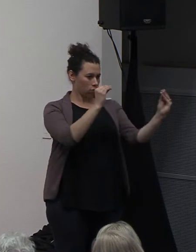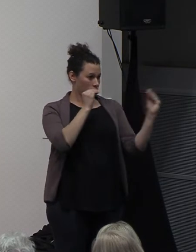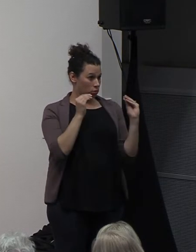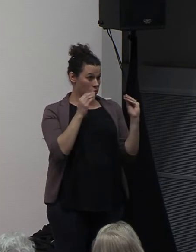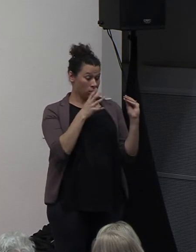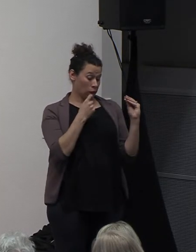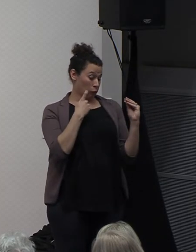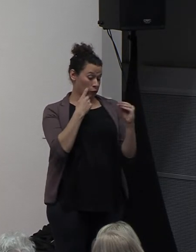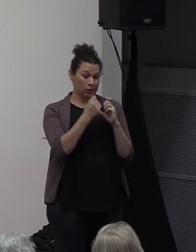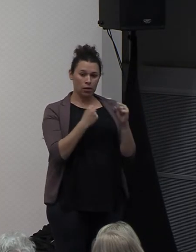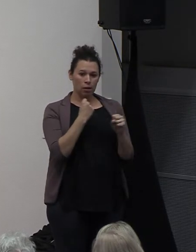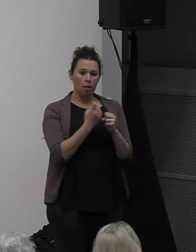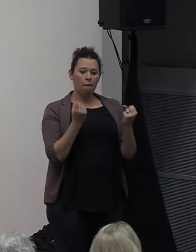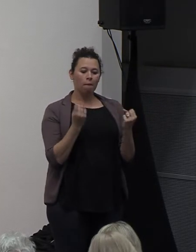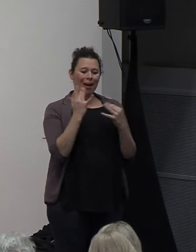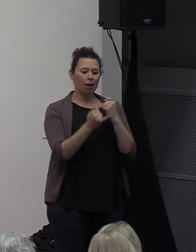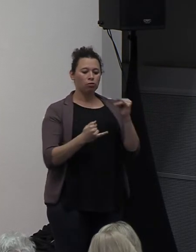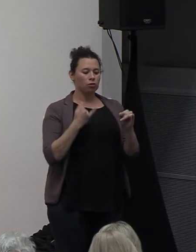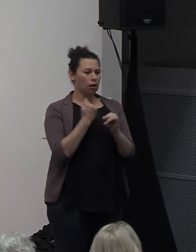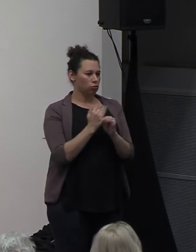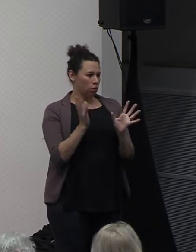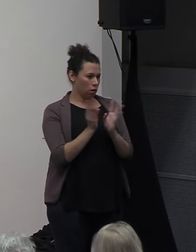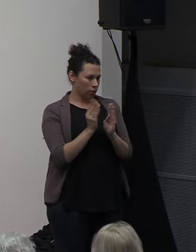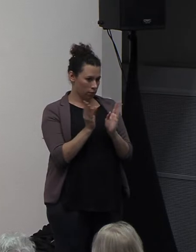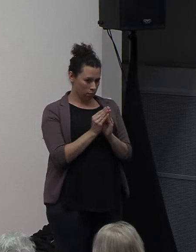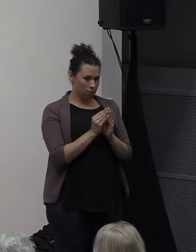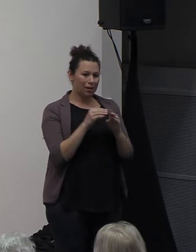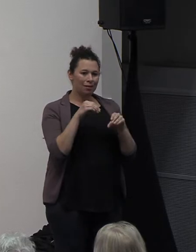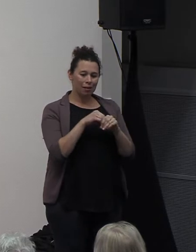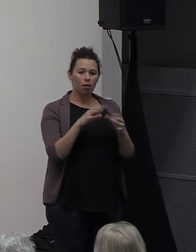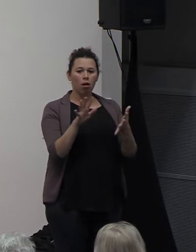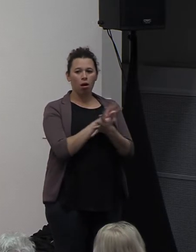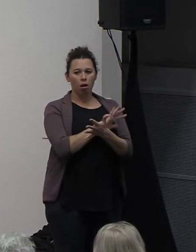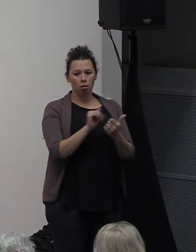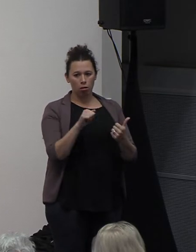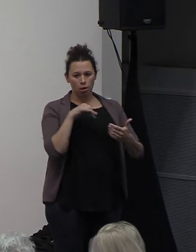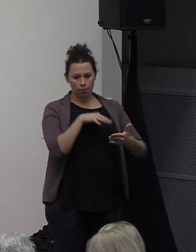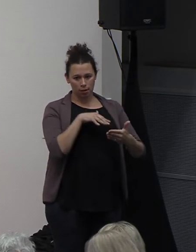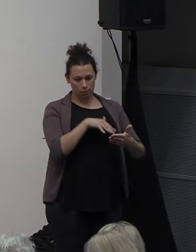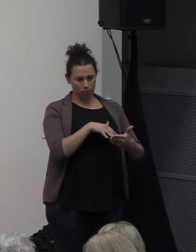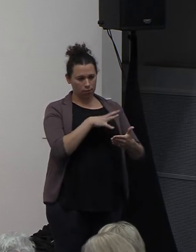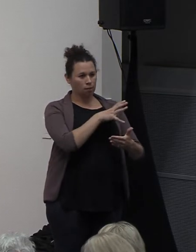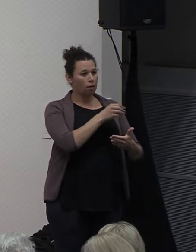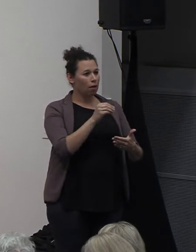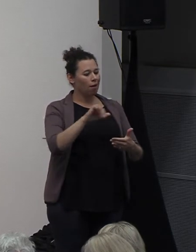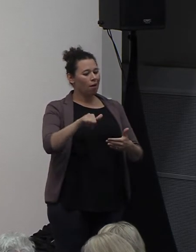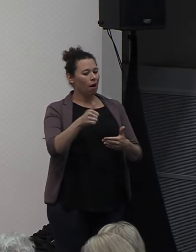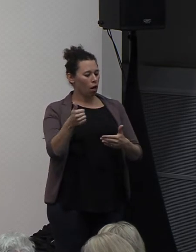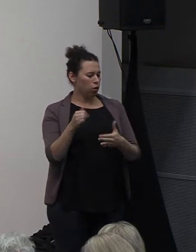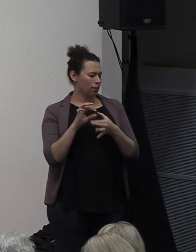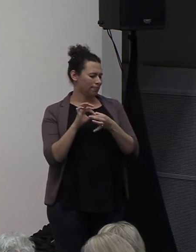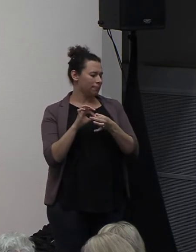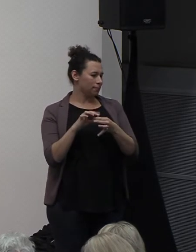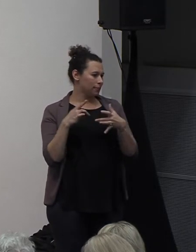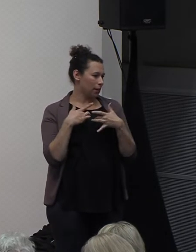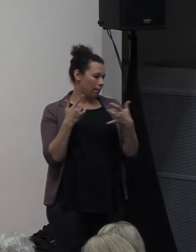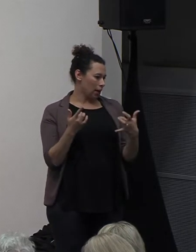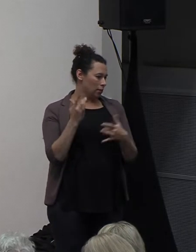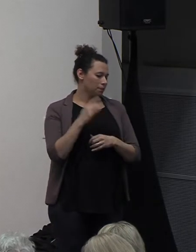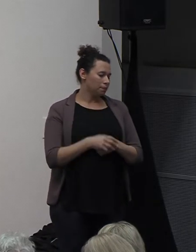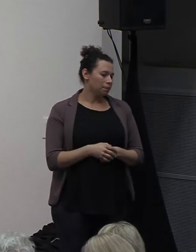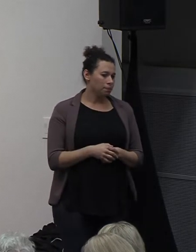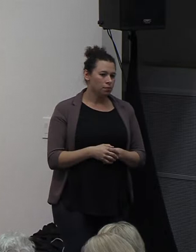several international conferences in Holocaust studies and other related events. Furthermore,